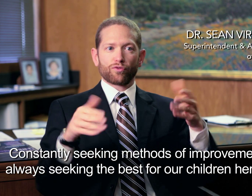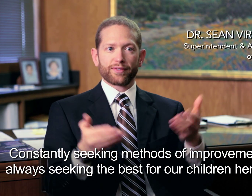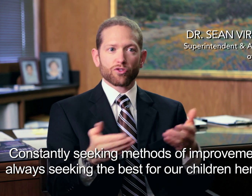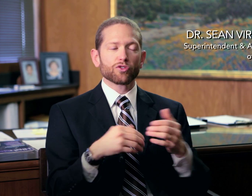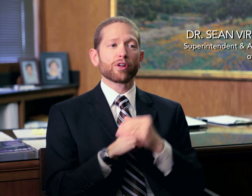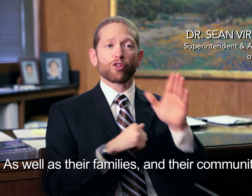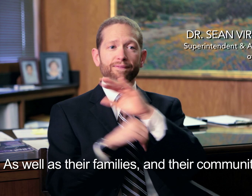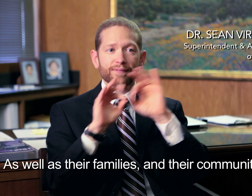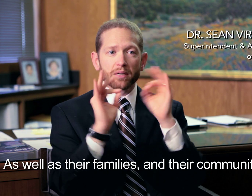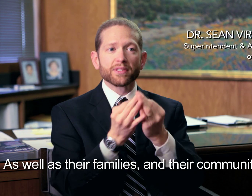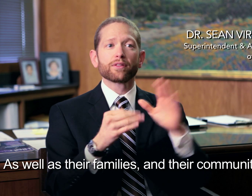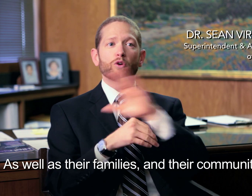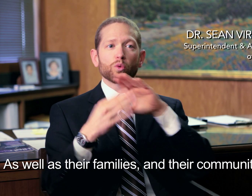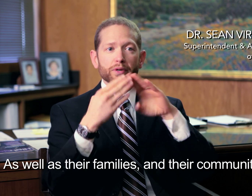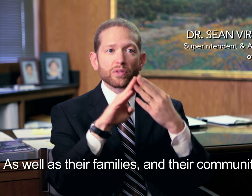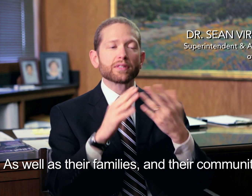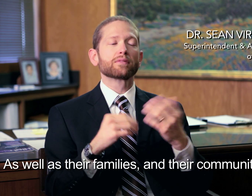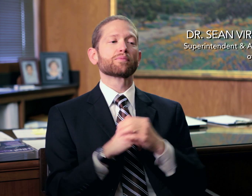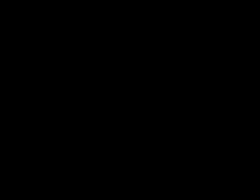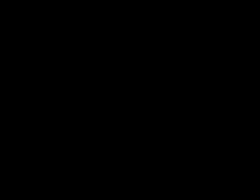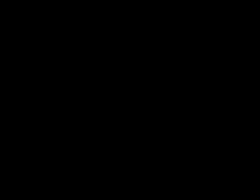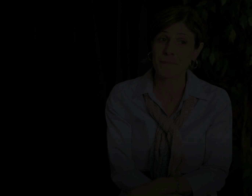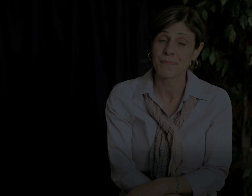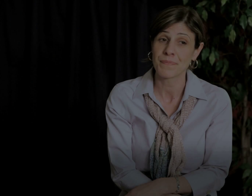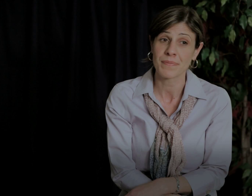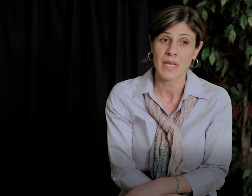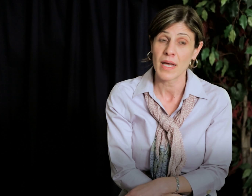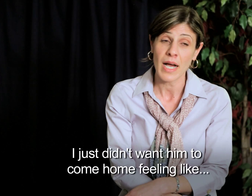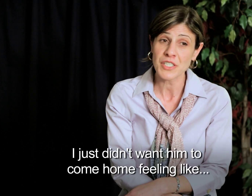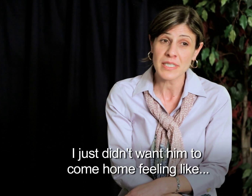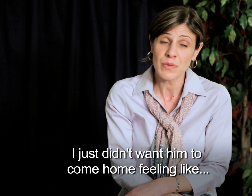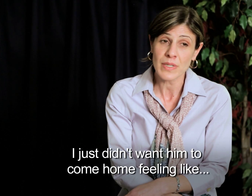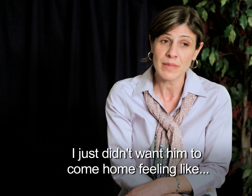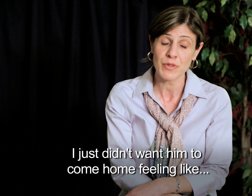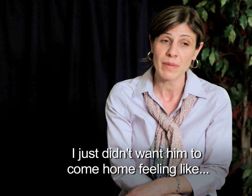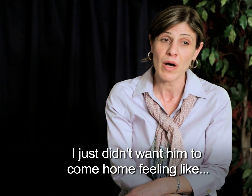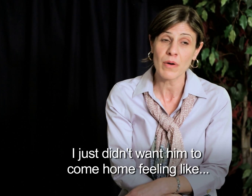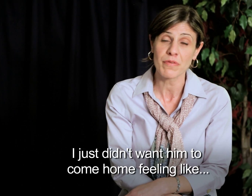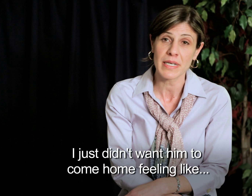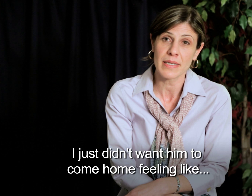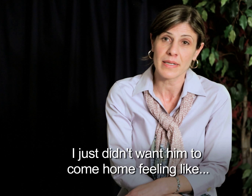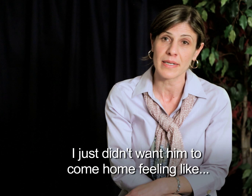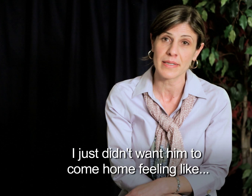best for our children here. As well as their families and their communities. I just didn't want him to come home feeling like